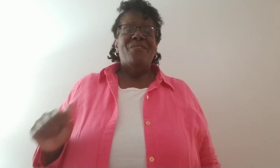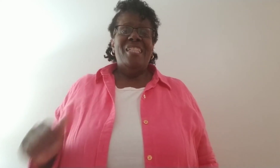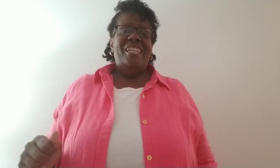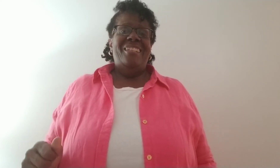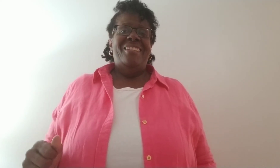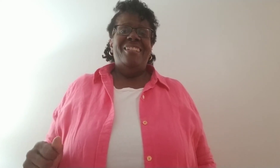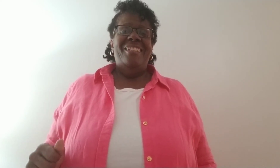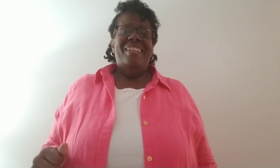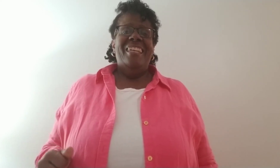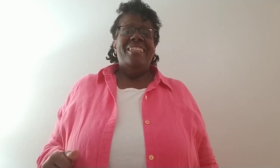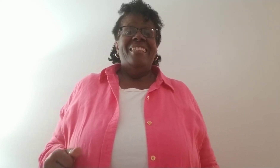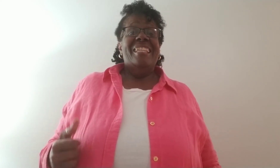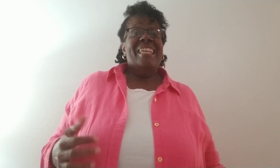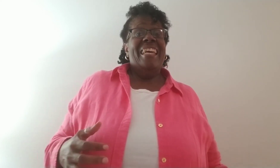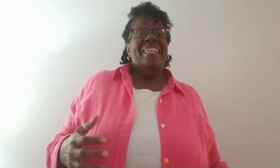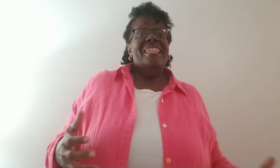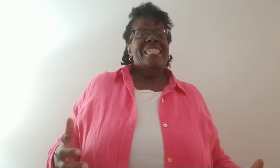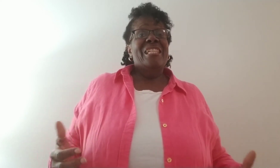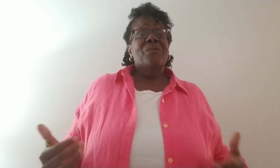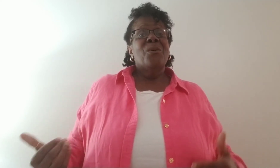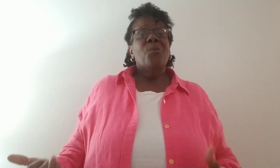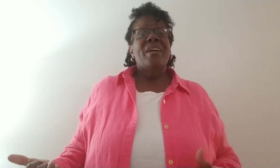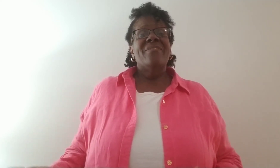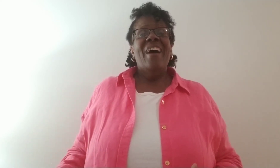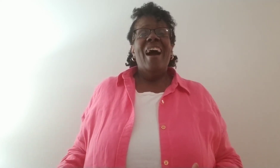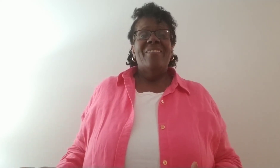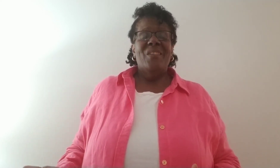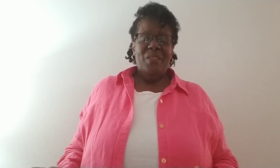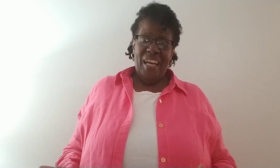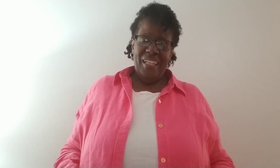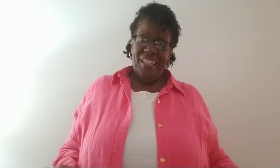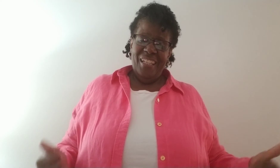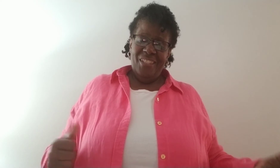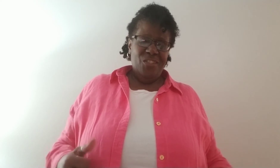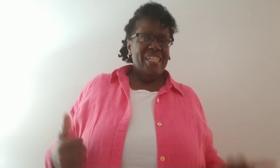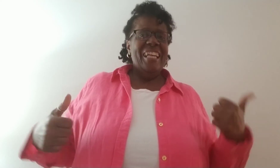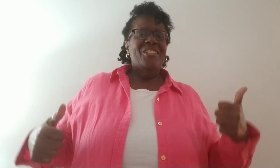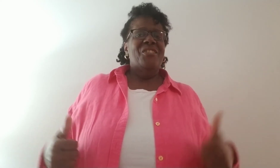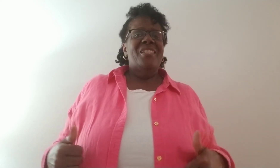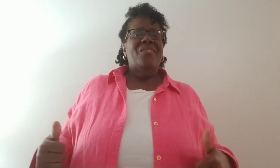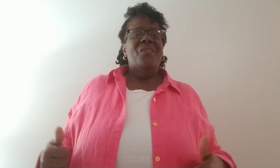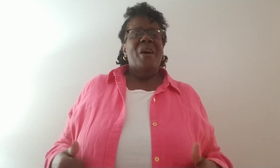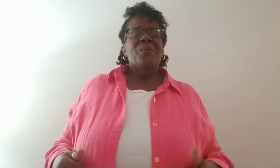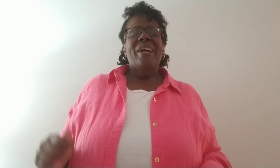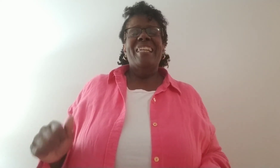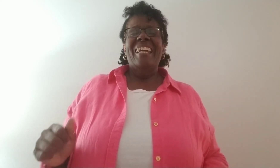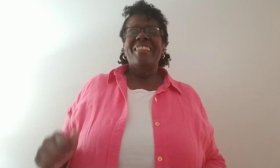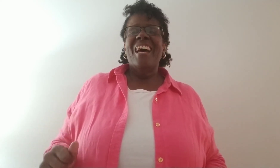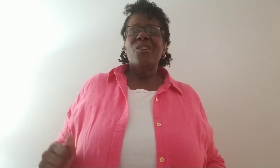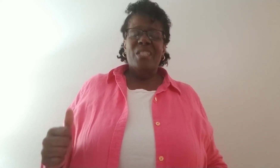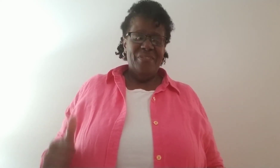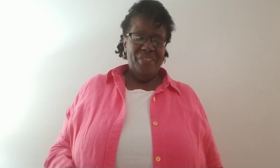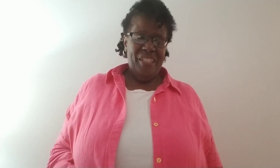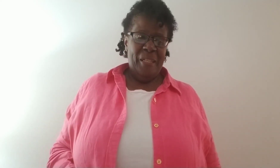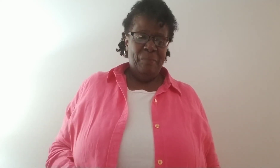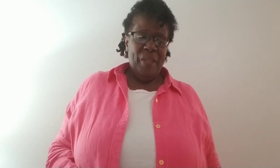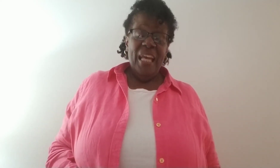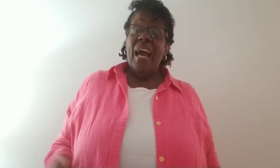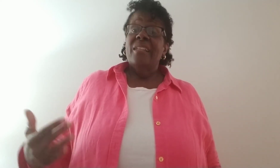8,015. That's 8,015. Okay, so challenge yourself on that one, right? 8,015. And then the